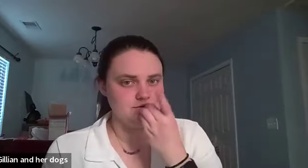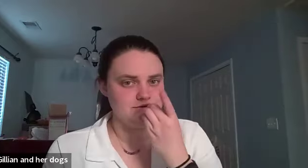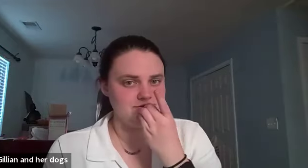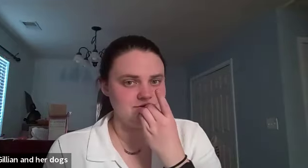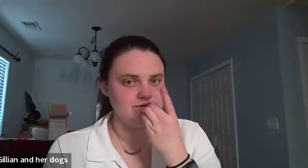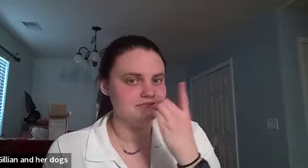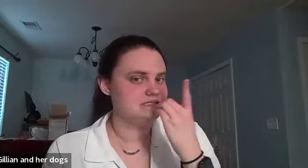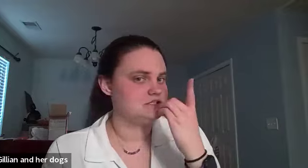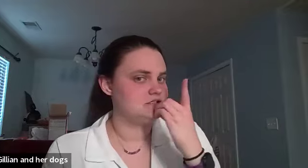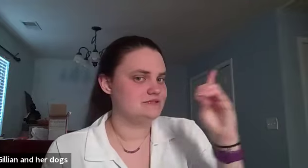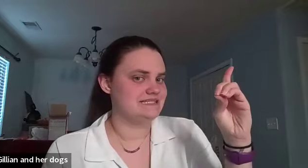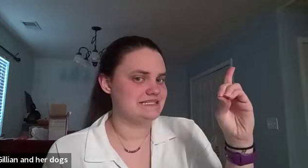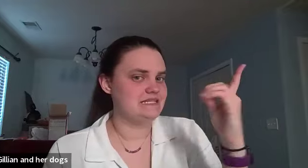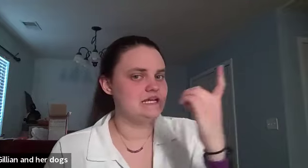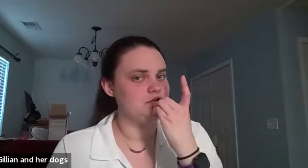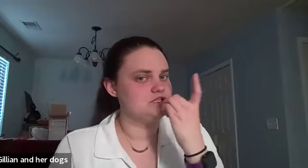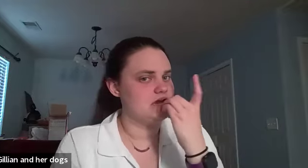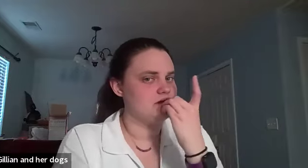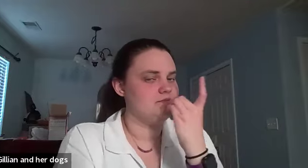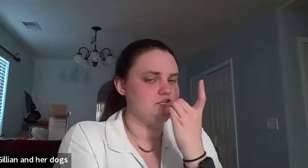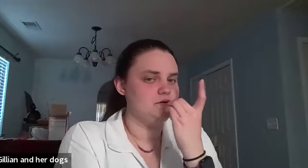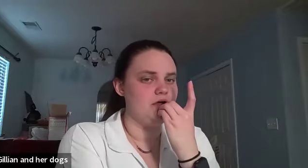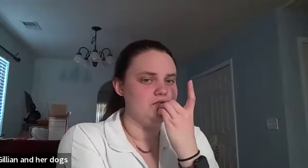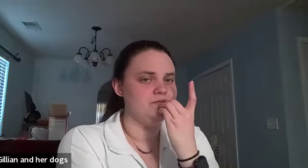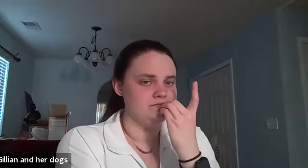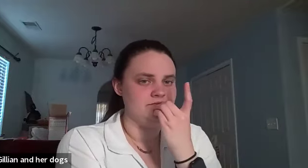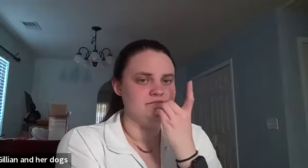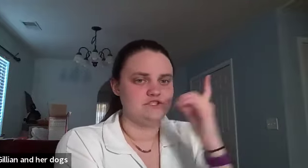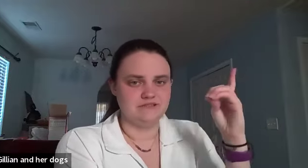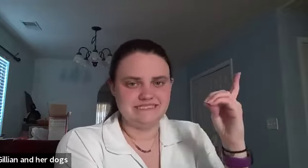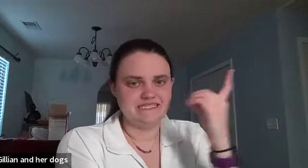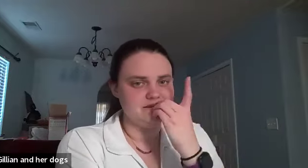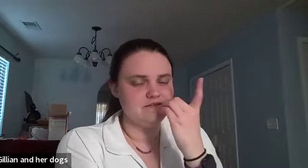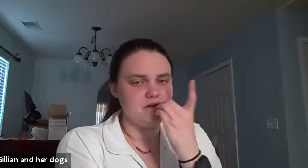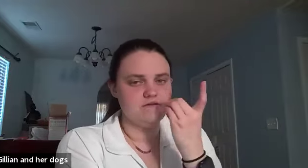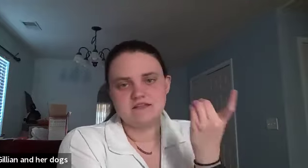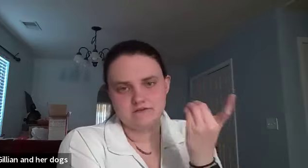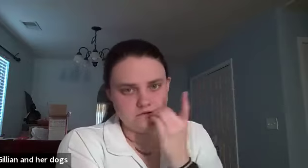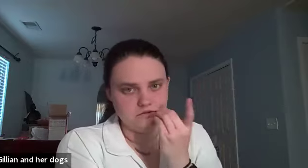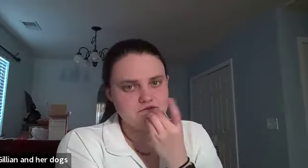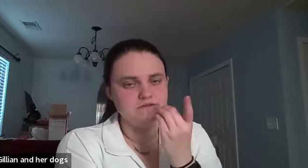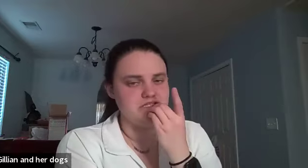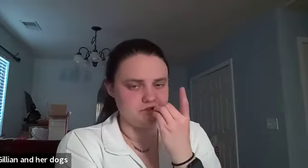dinner, dinner. So it's a D and you just have it come to your mouth. So D, and then obviously like food. So